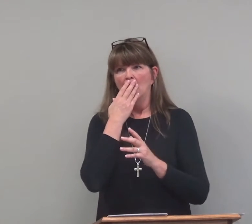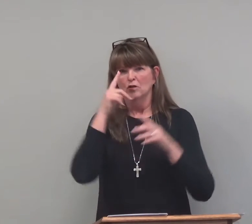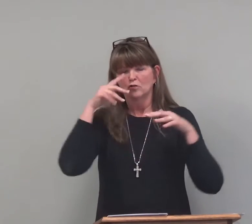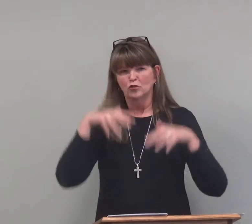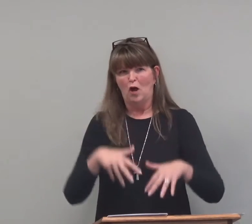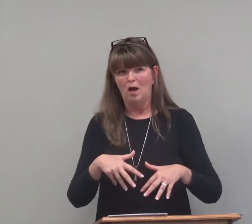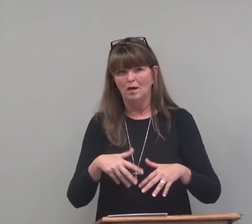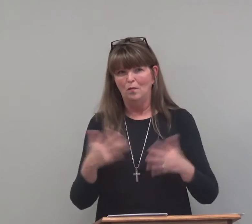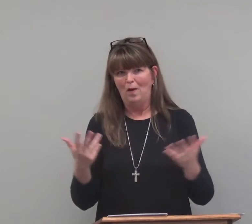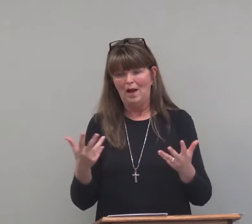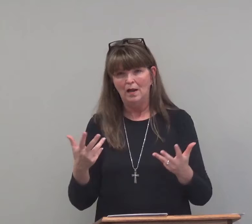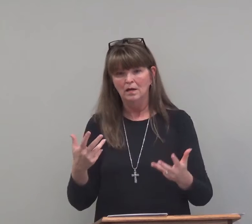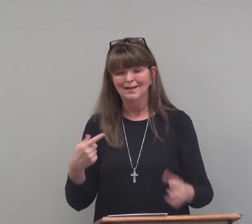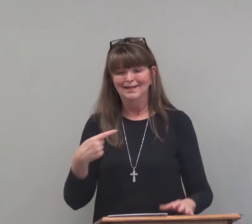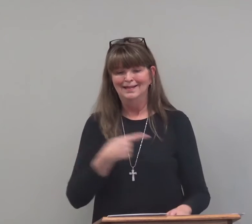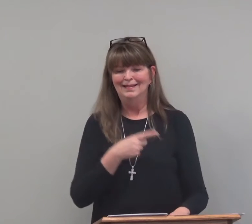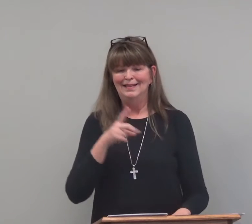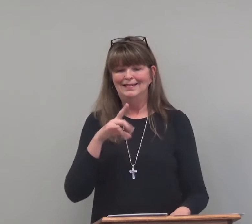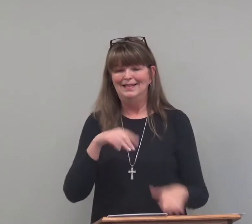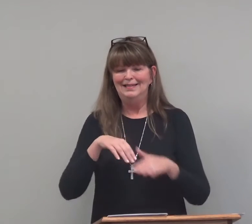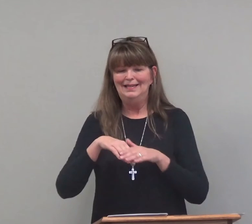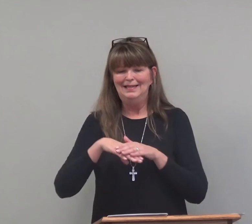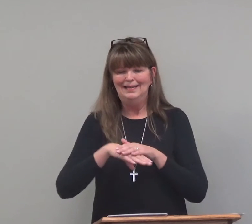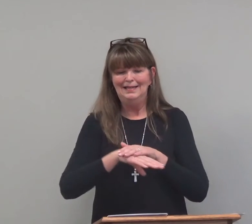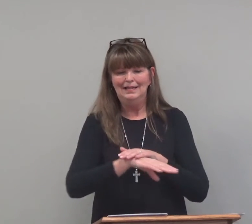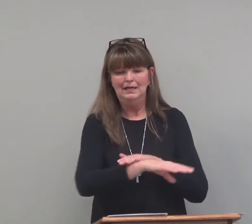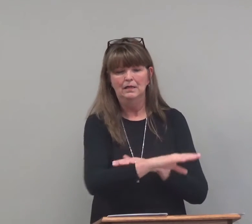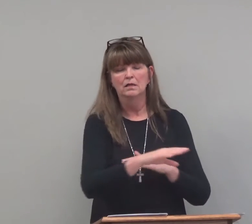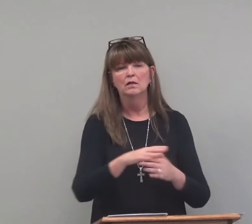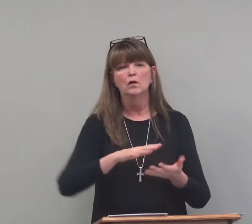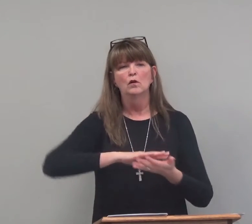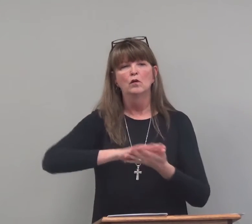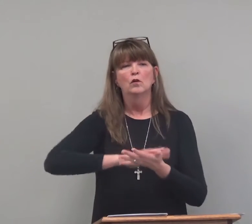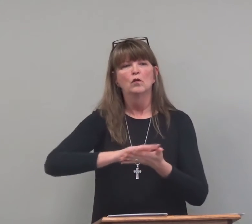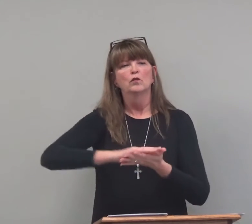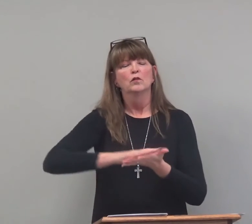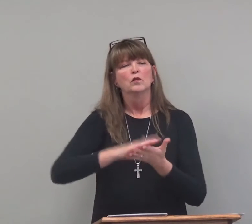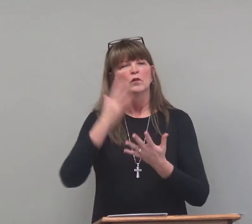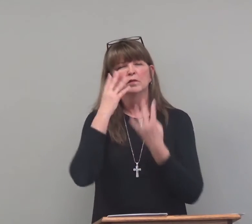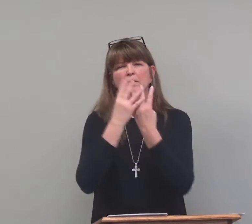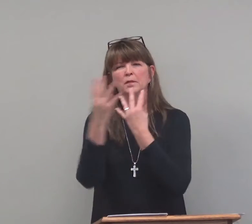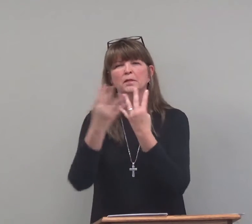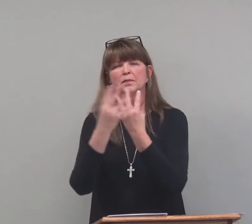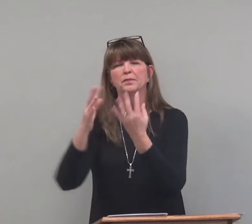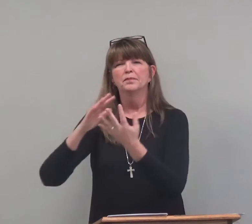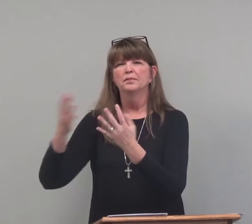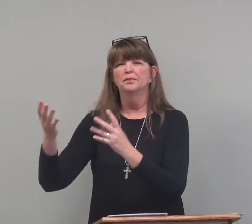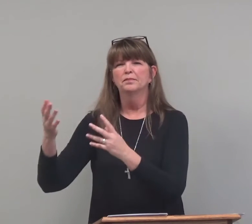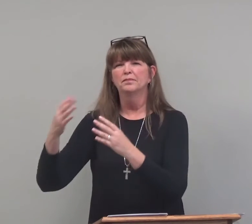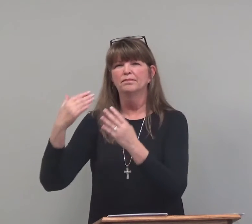Now Ruth, the shocking thing about her was that she went in